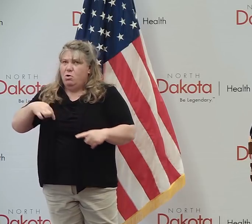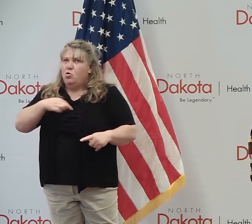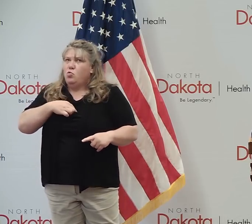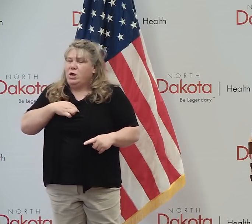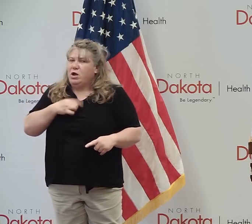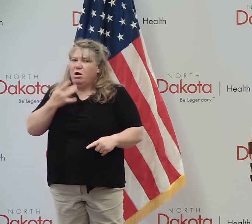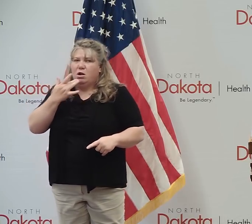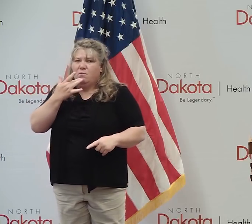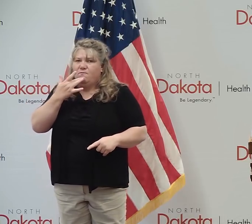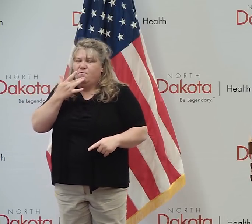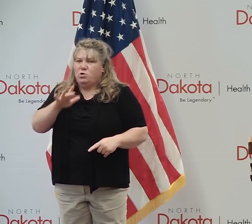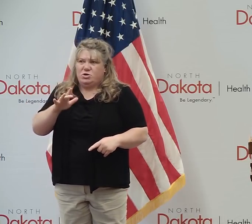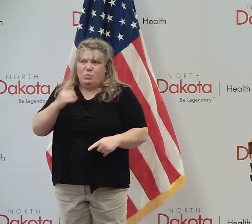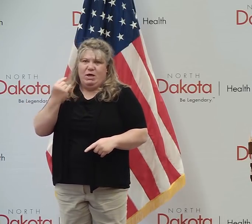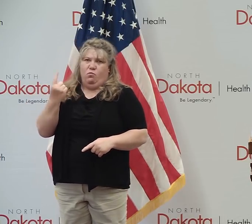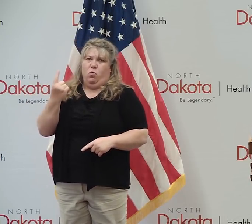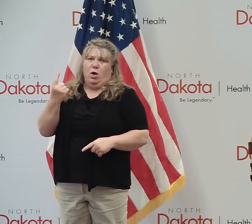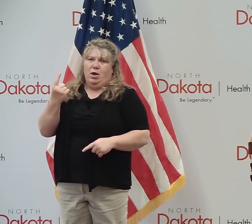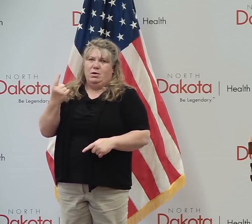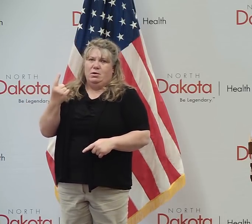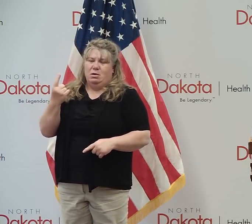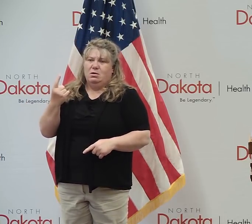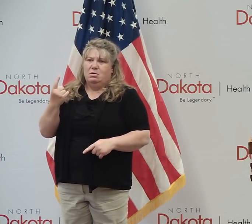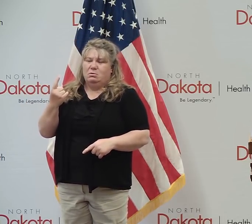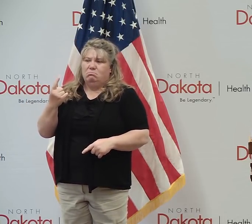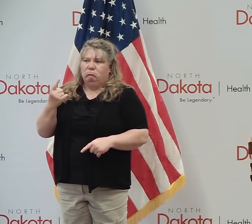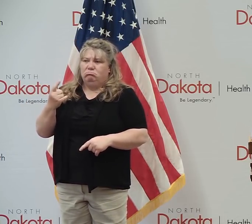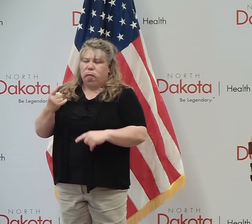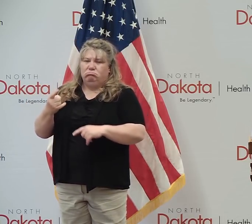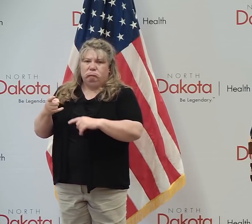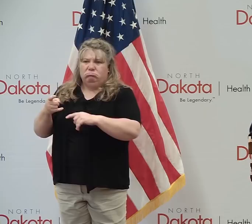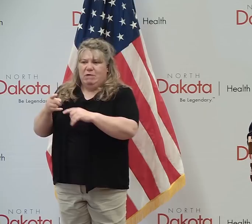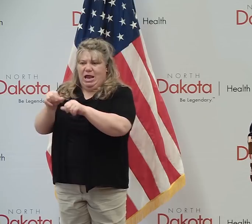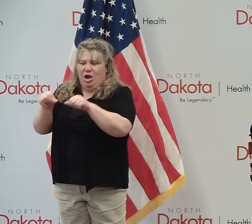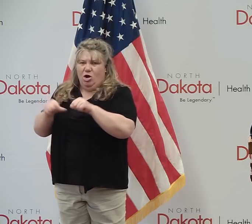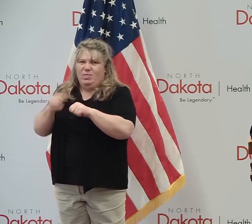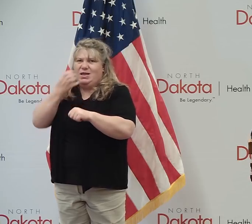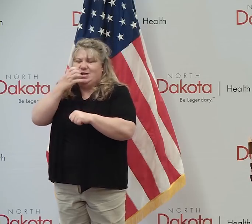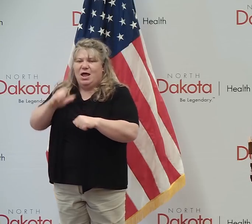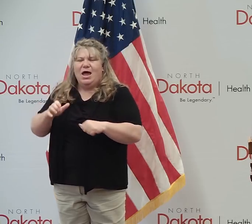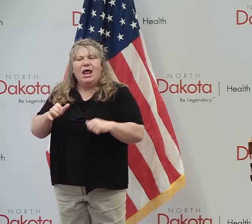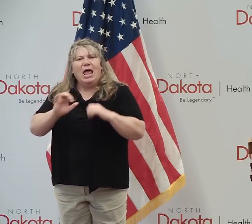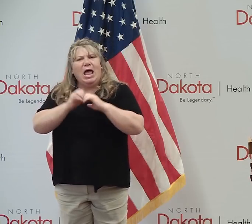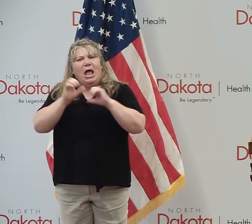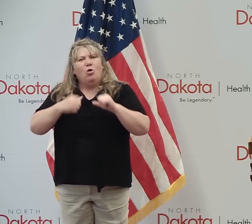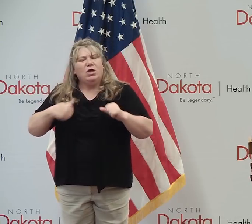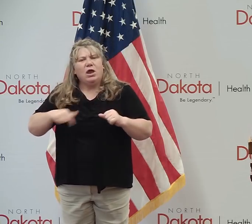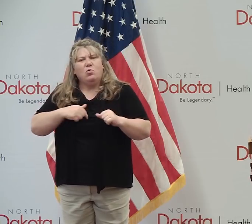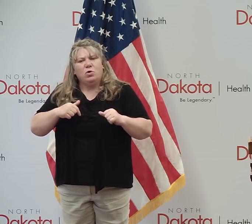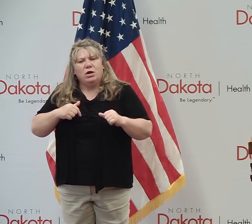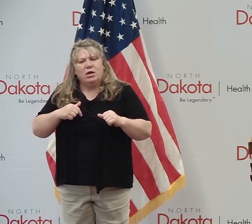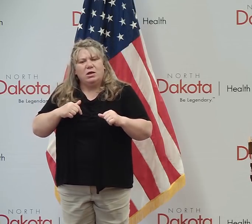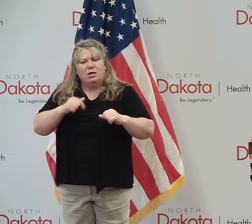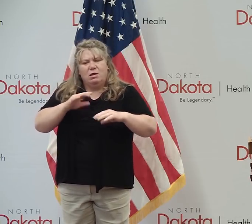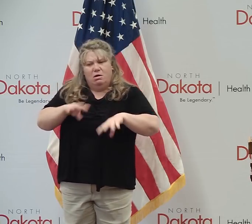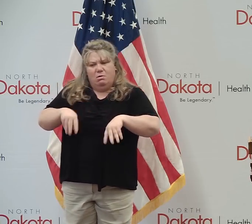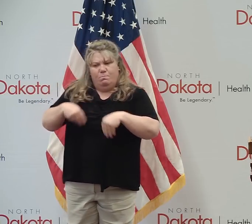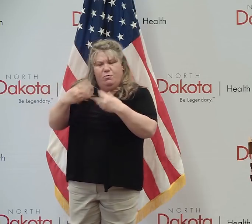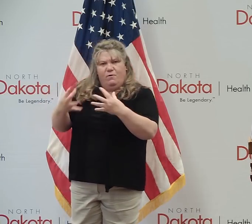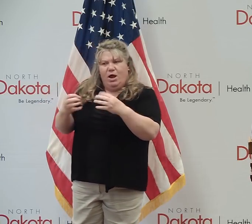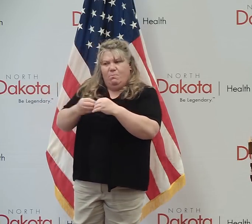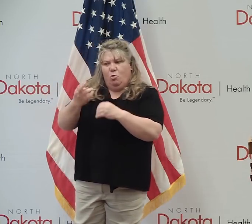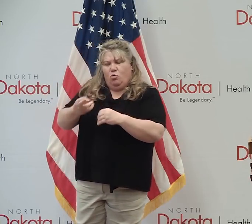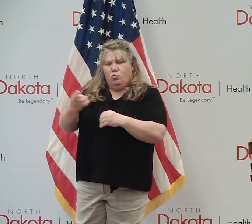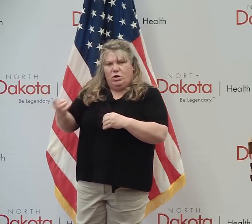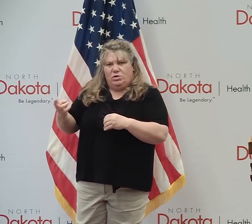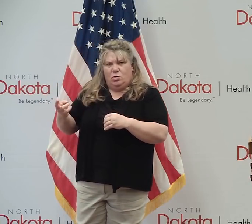the discussions that we've been having as a leadership team over the last 3 days is how do we drive even more resources towards the one place where we know